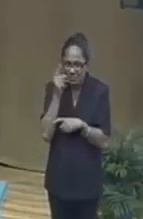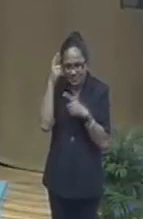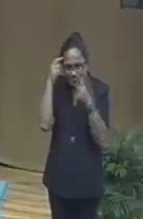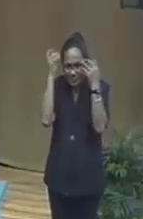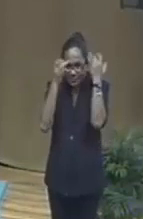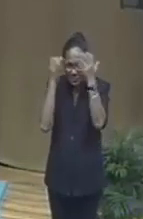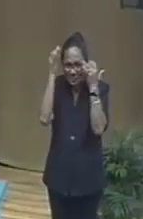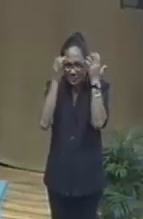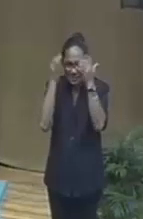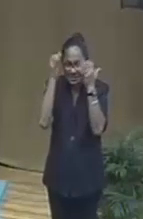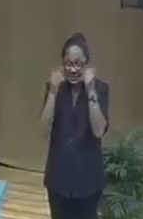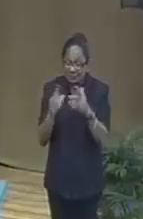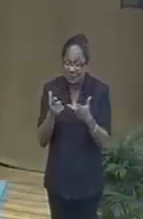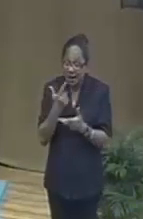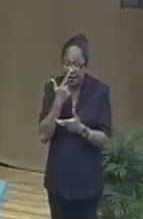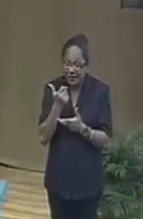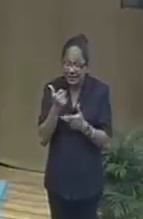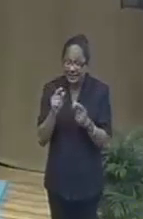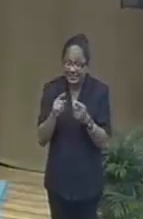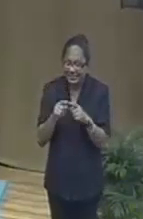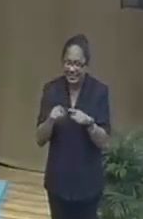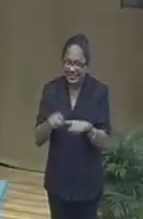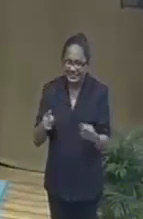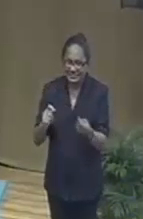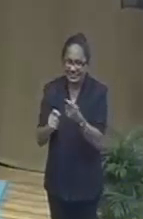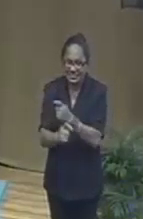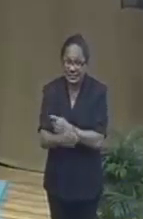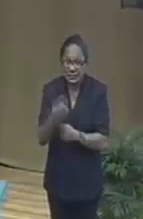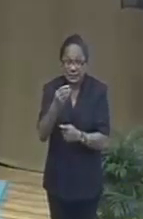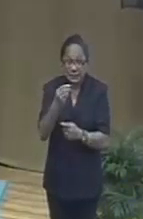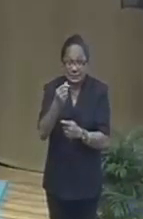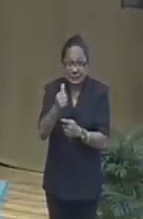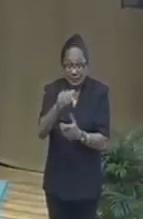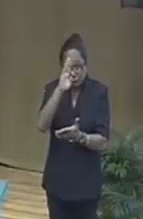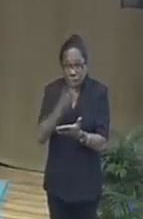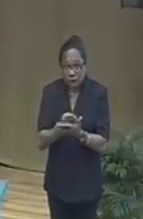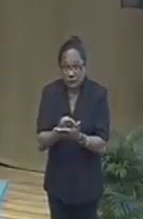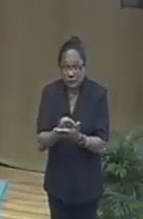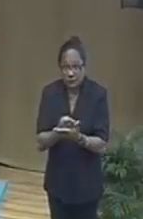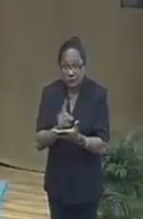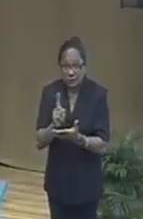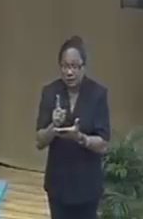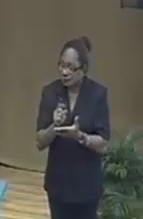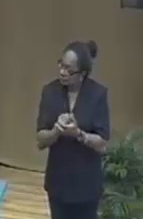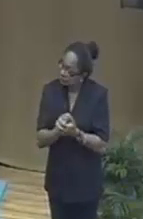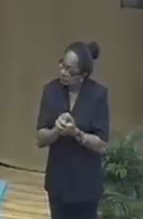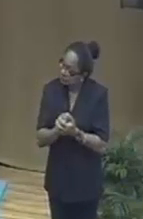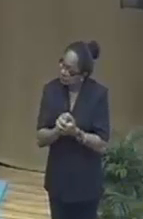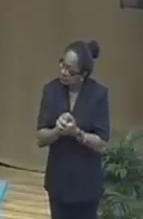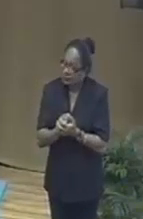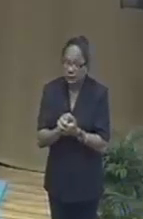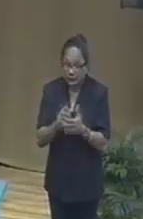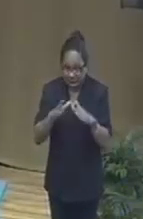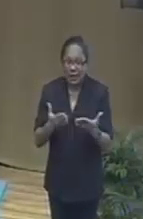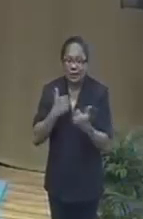lucky things have changed. There are some students who really have light and direct us. To the end of the day, all of us enjoy